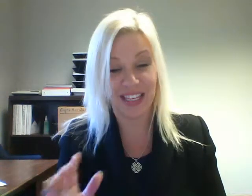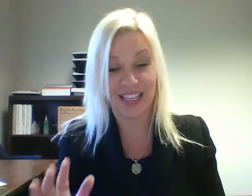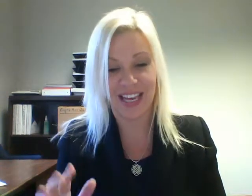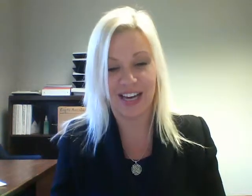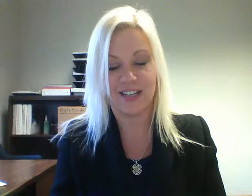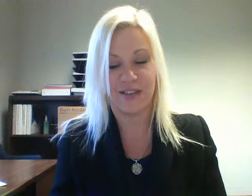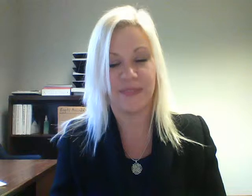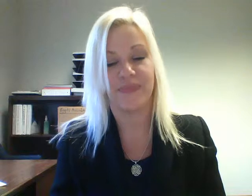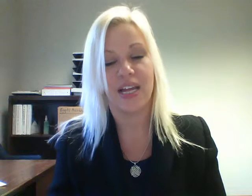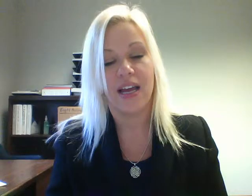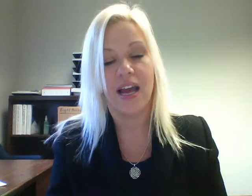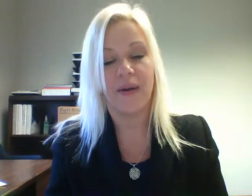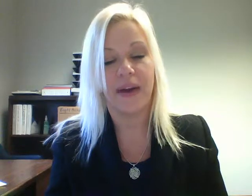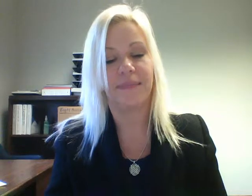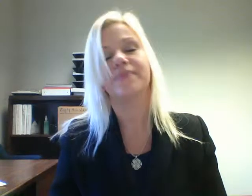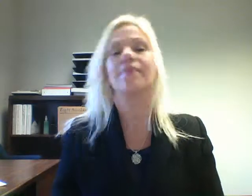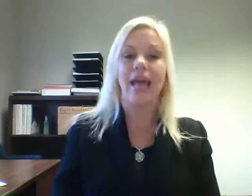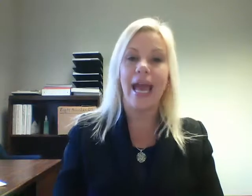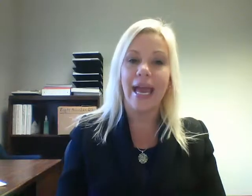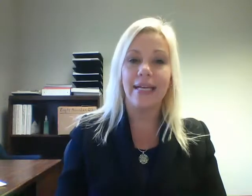Physically cannot do it. Okay, and